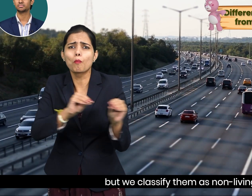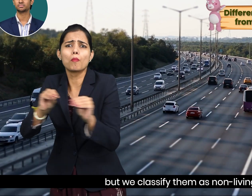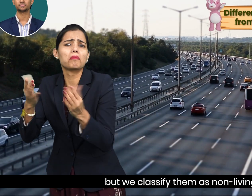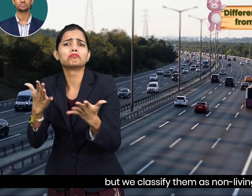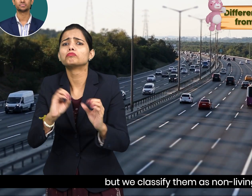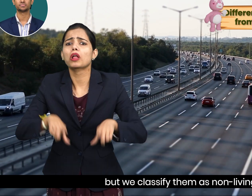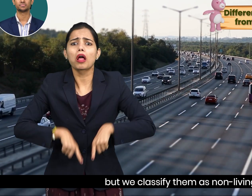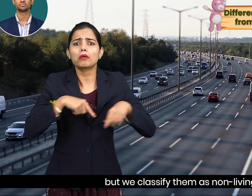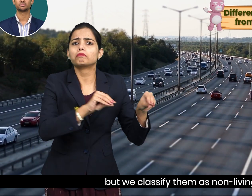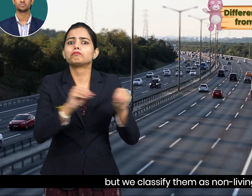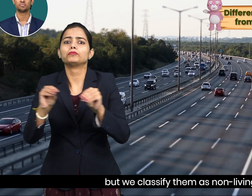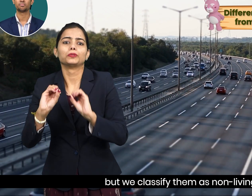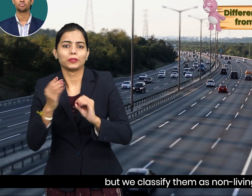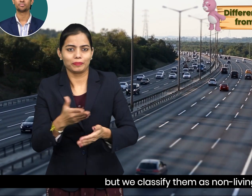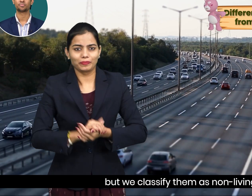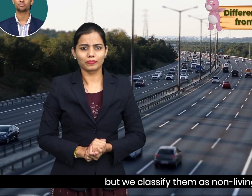non-living.